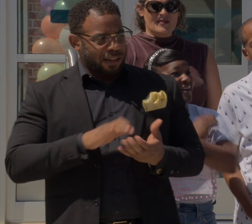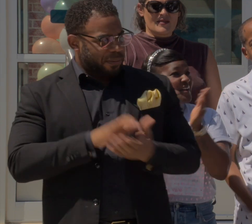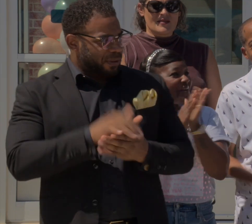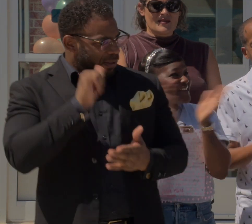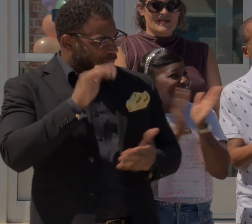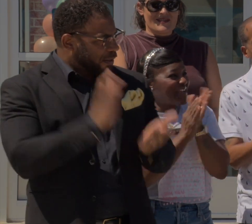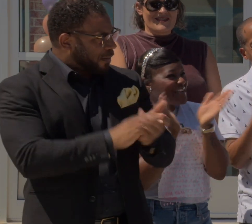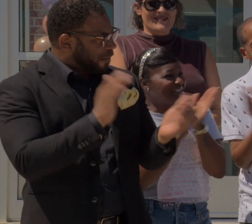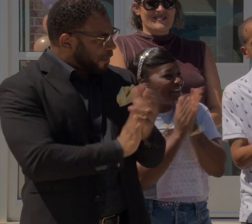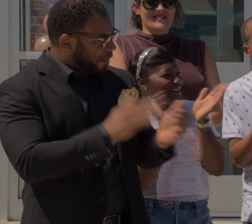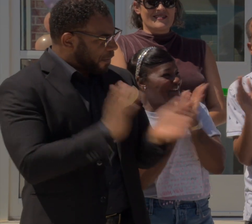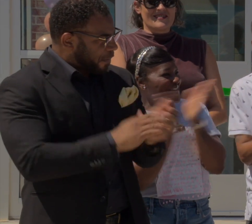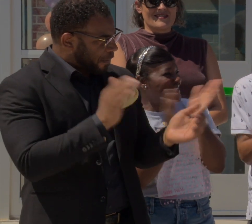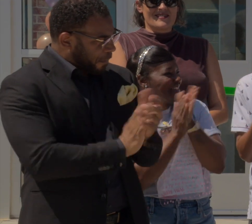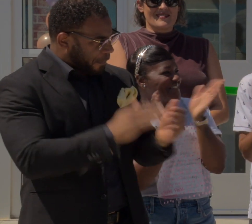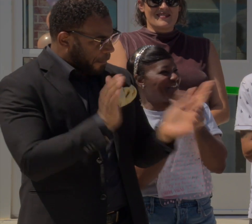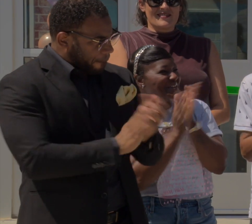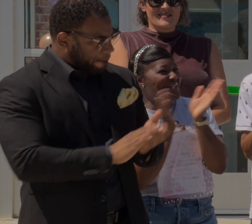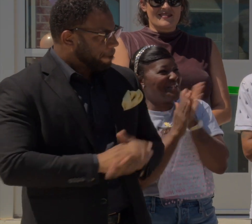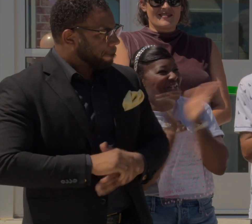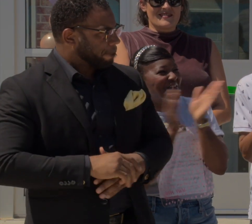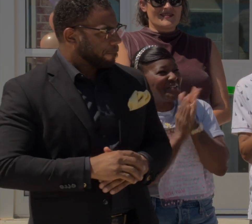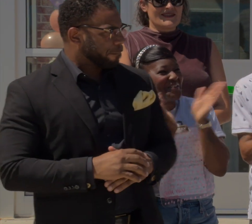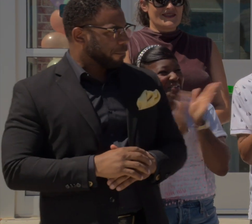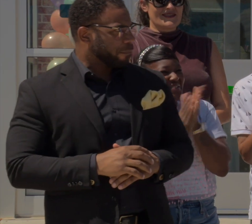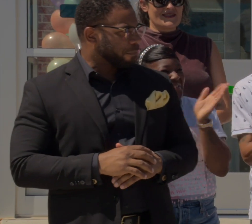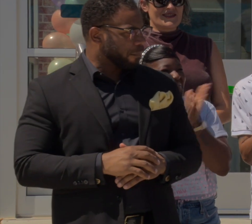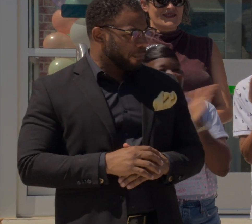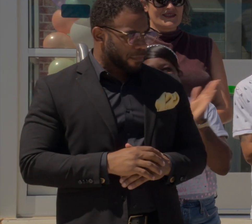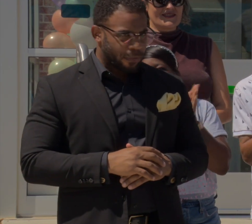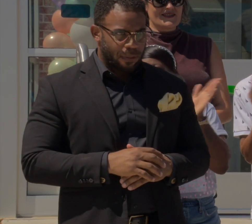yesterday. Thank you, Senior.